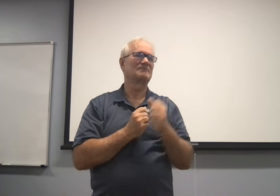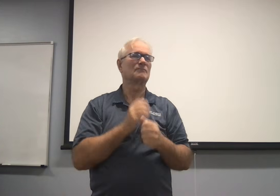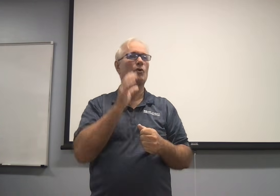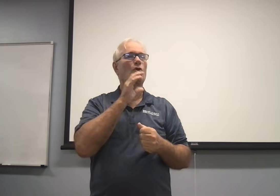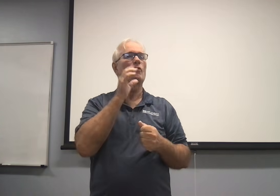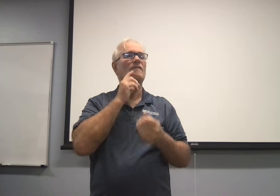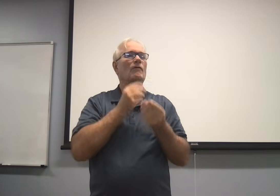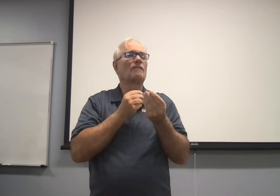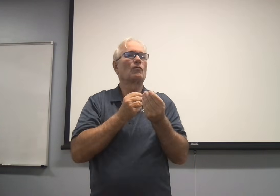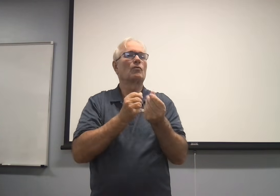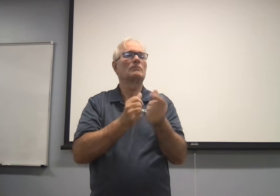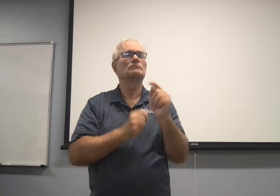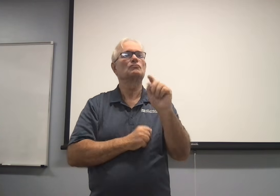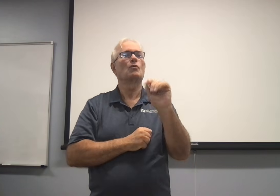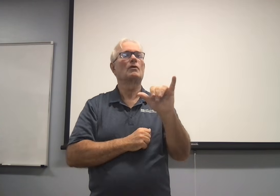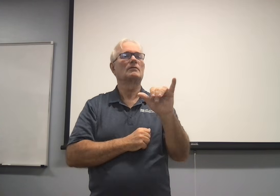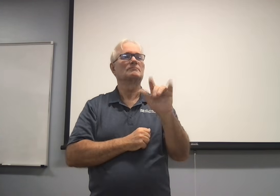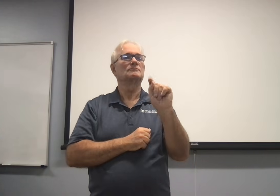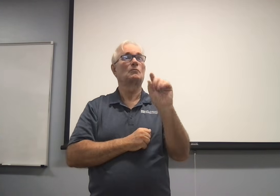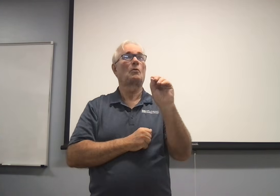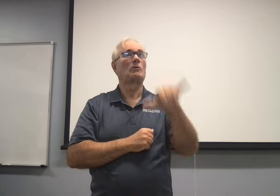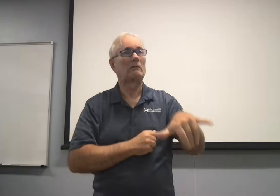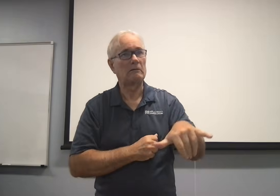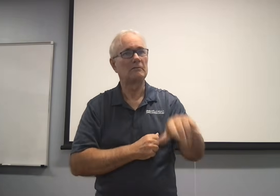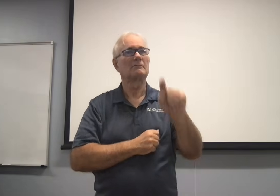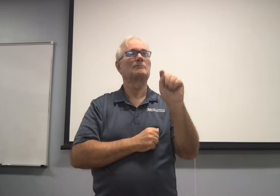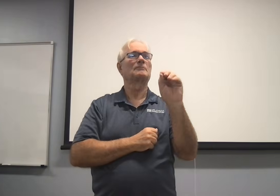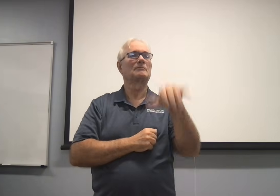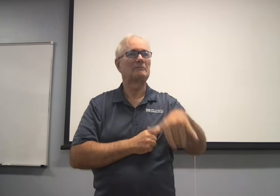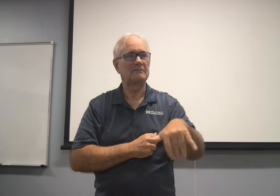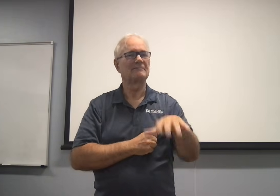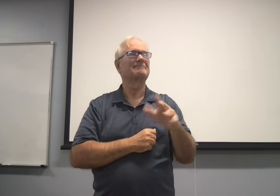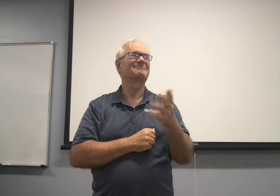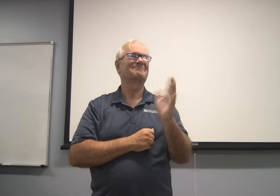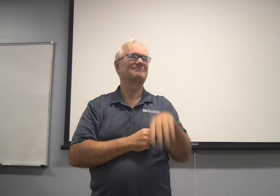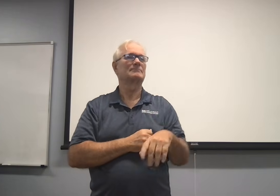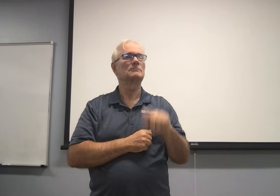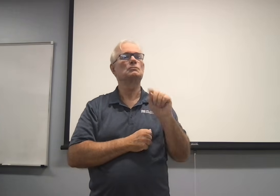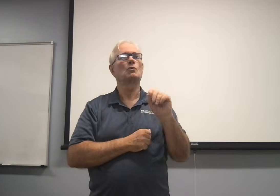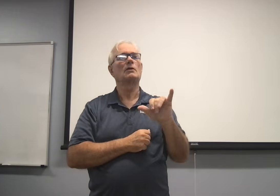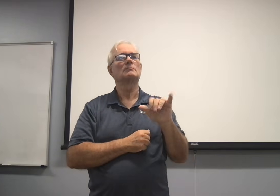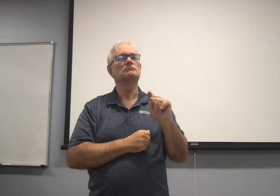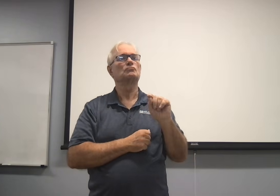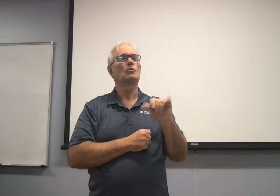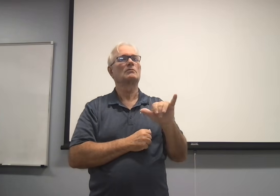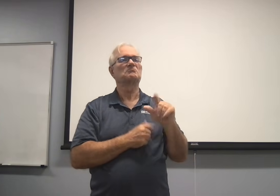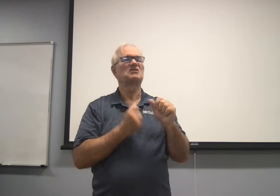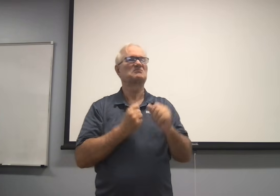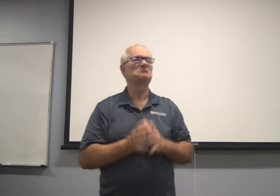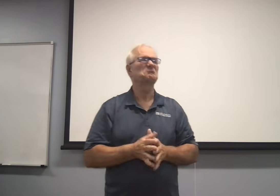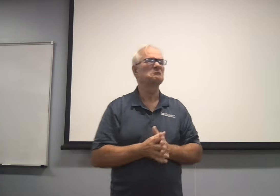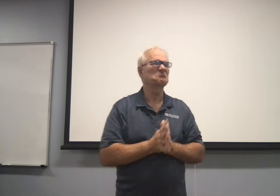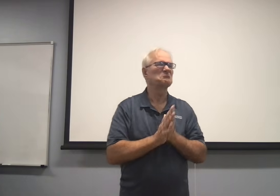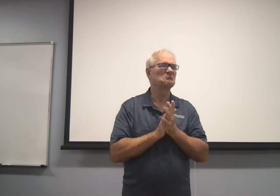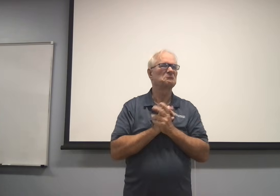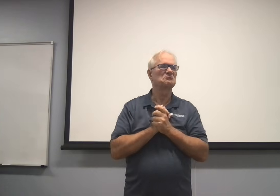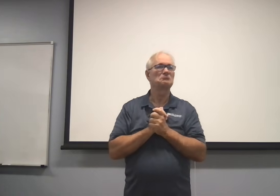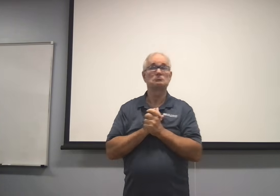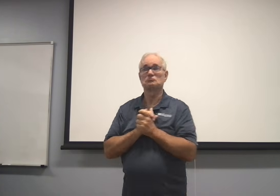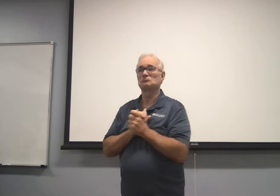or move it forward. You're looking for fluency or fluidity of the motion. Toy. You know, whichever one feels